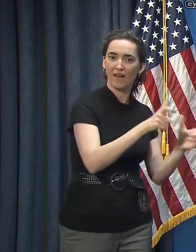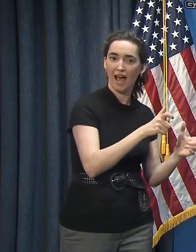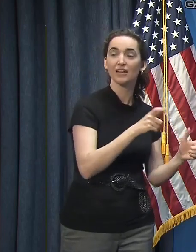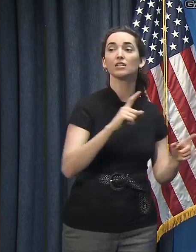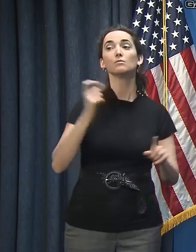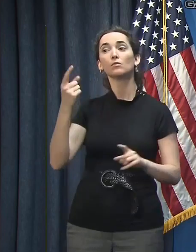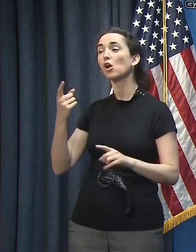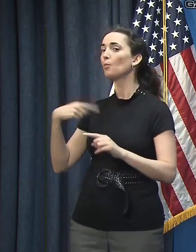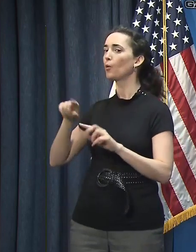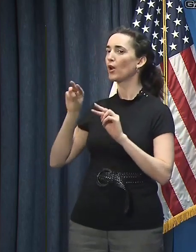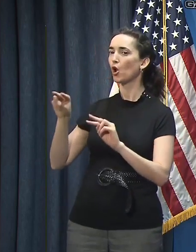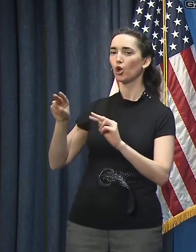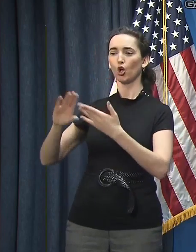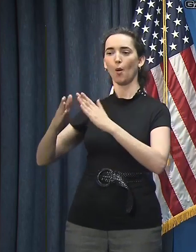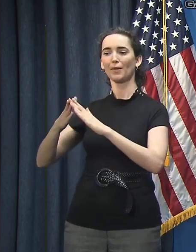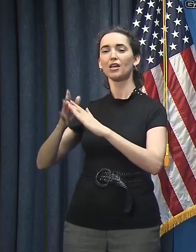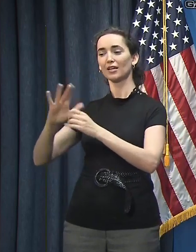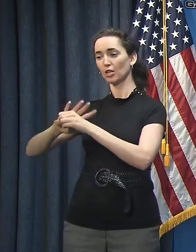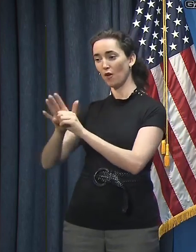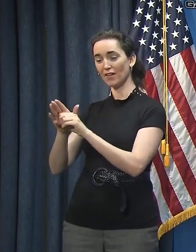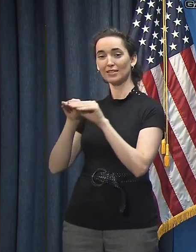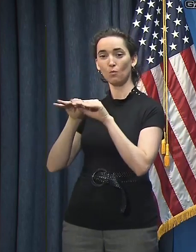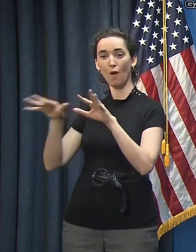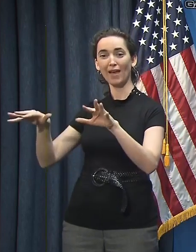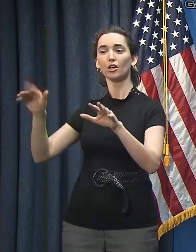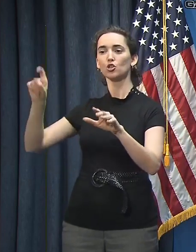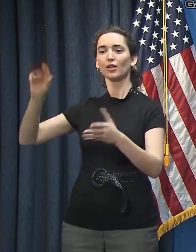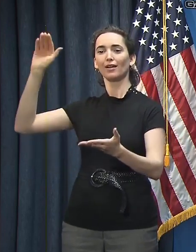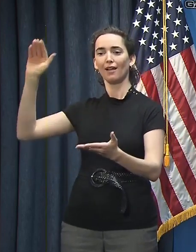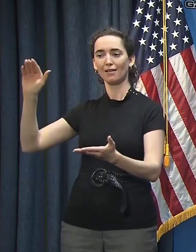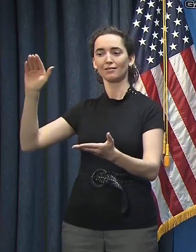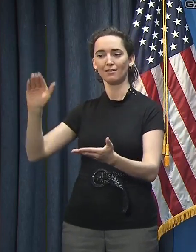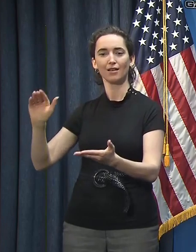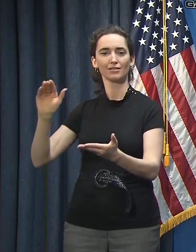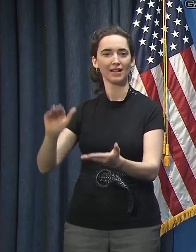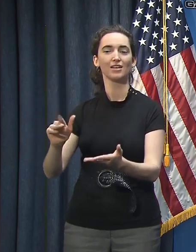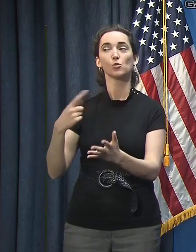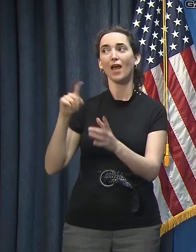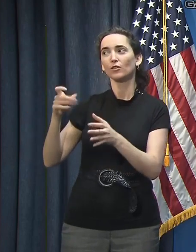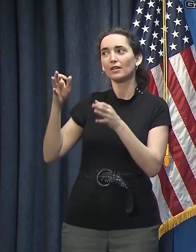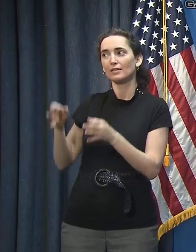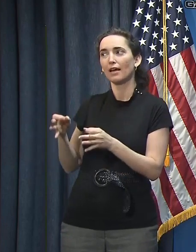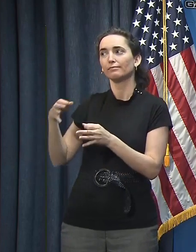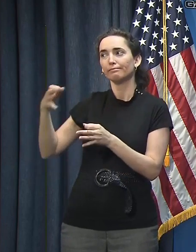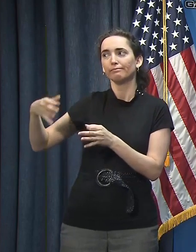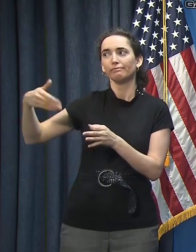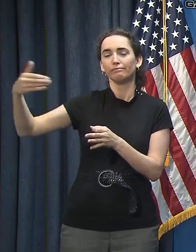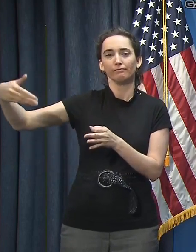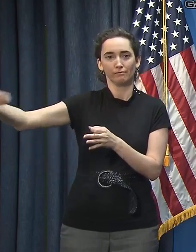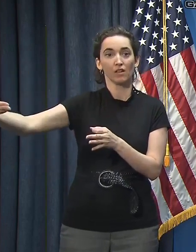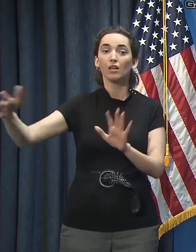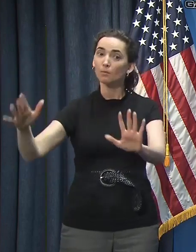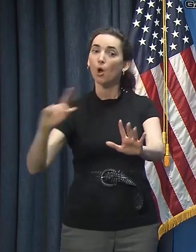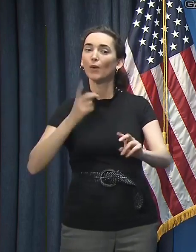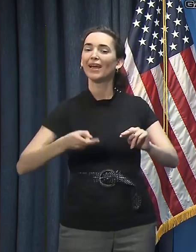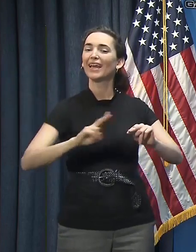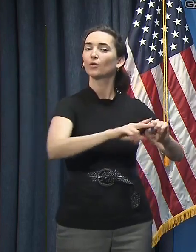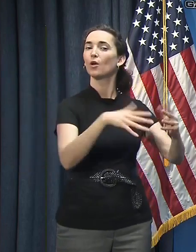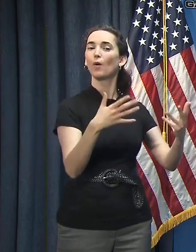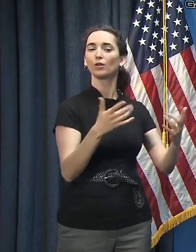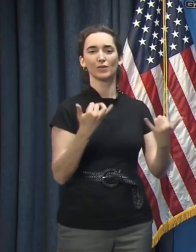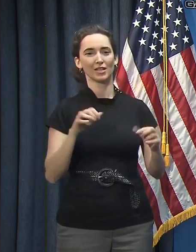should continue to decrease. And so it's going to be something we're going to have to look at over time. What probably will continue to increase, though, is our interest